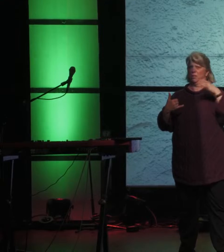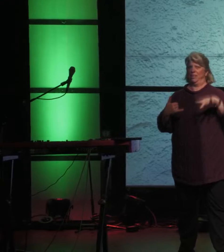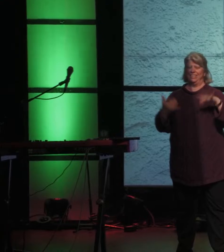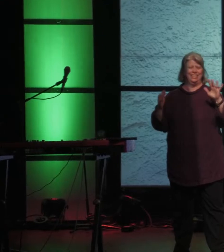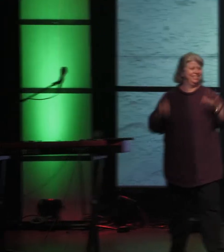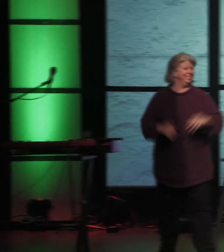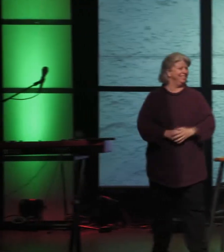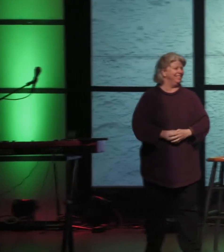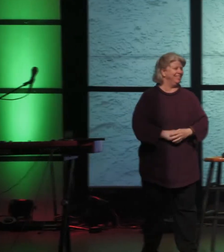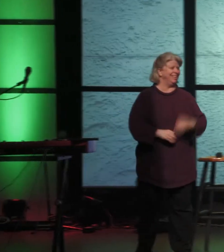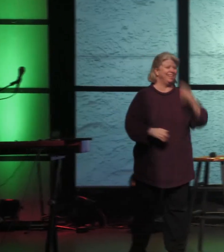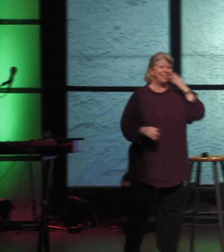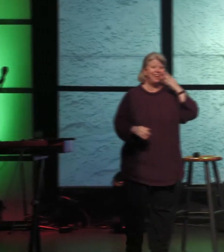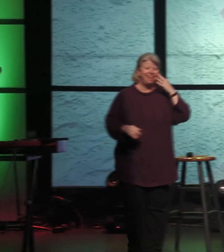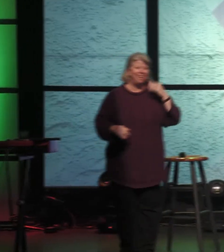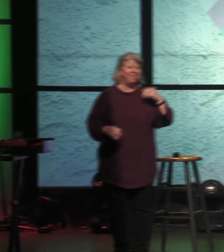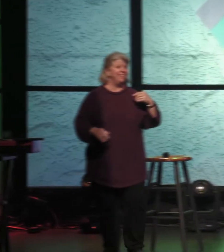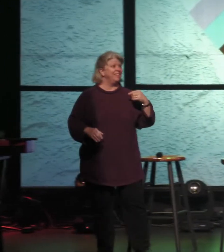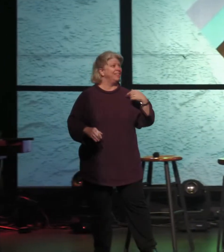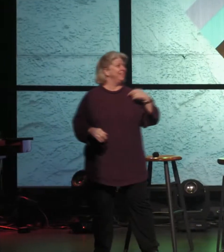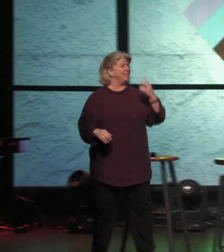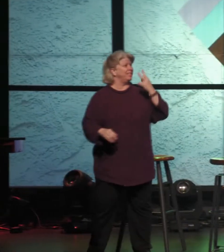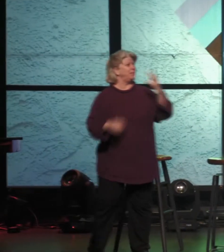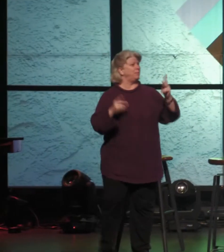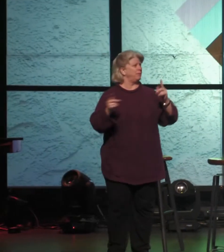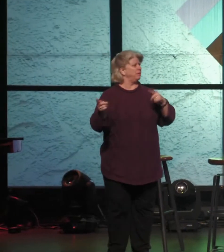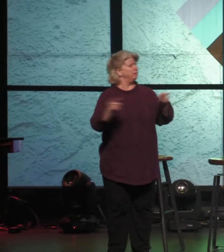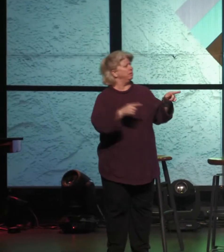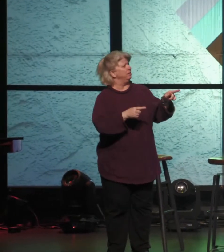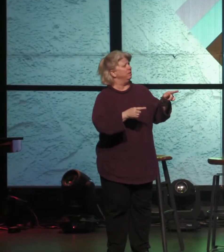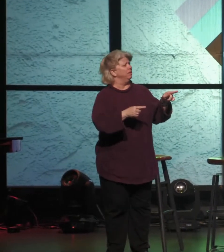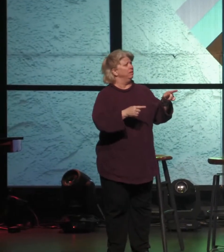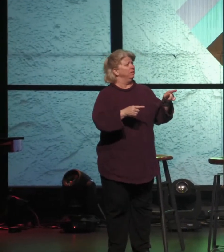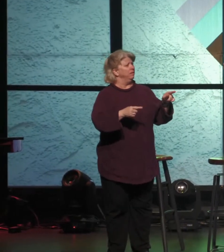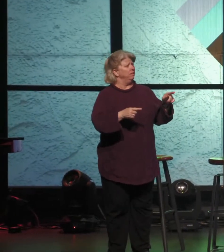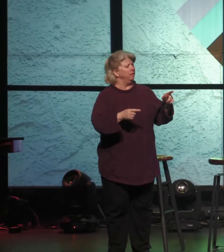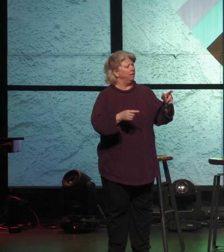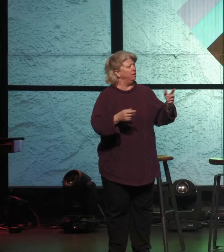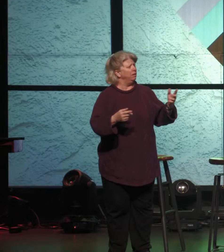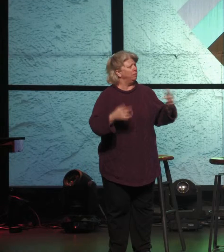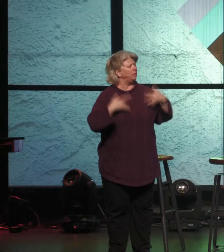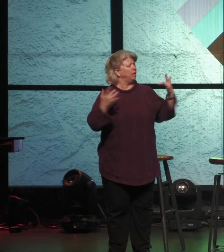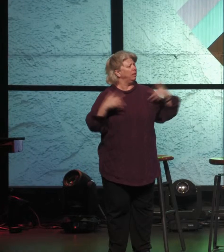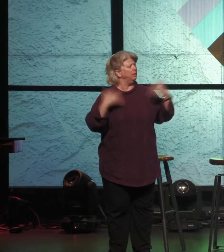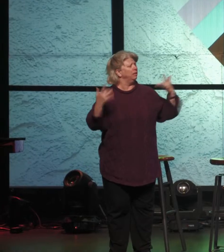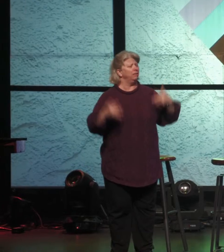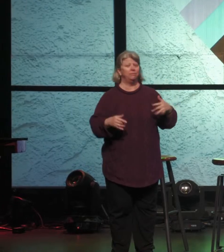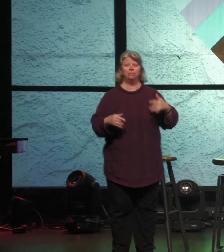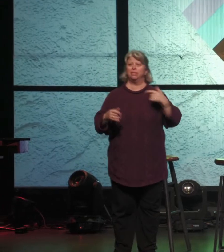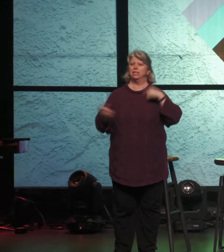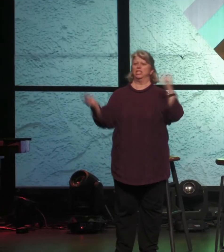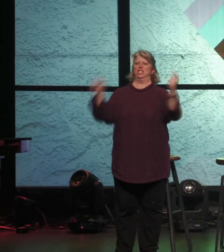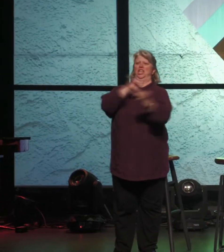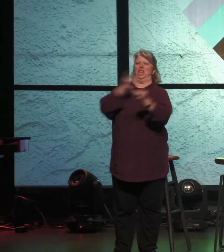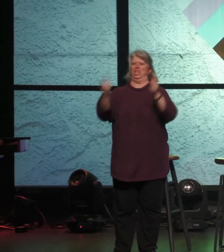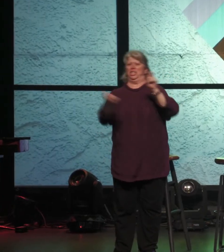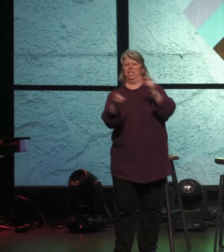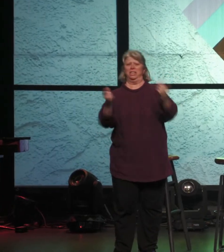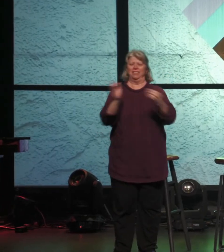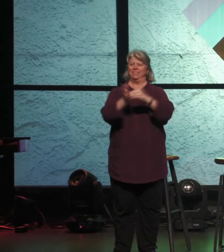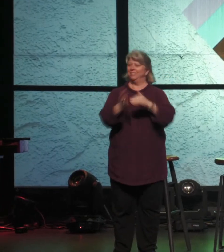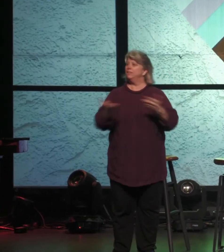it. I know. Well, it's like we saw people come in just like, what is going on here? They're changing things